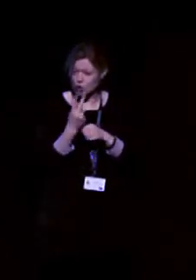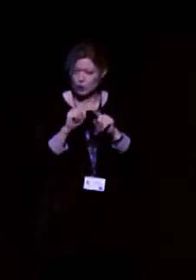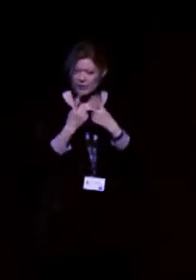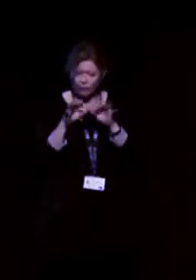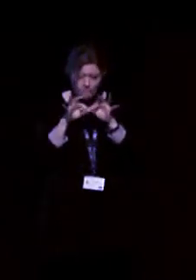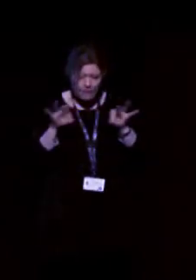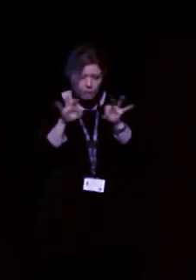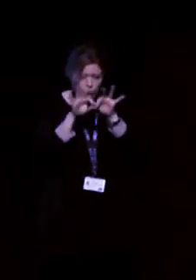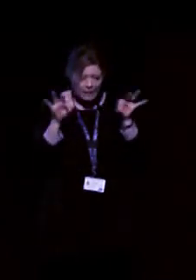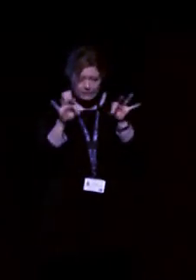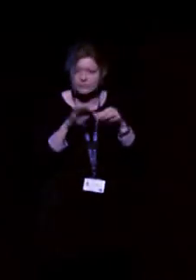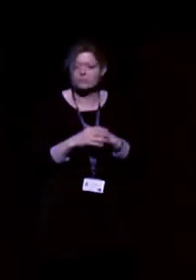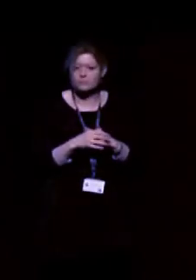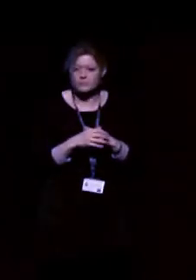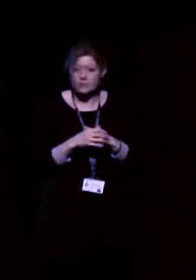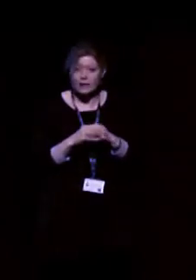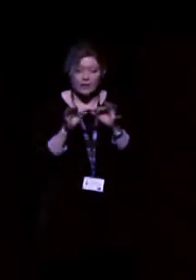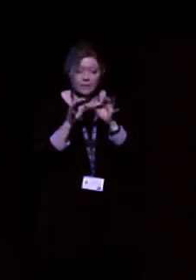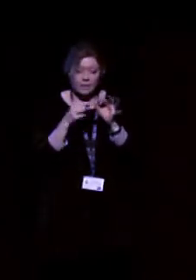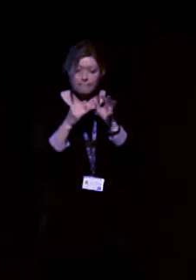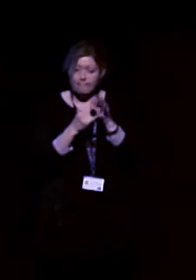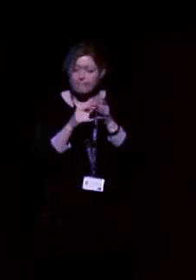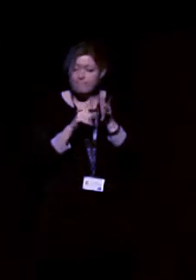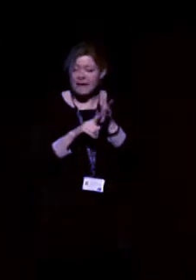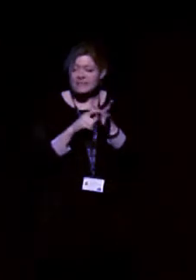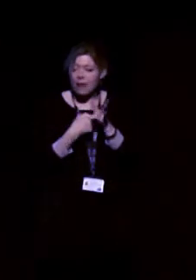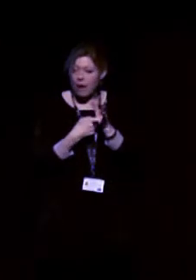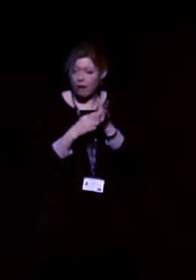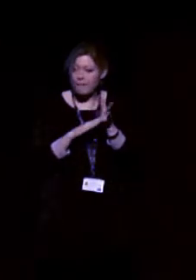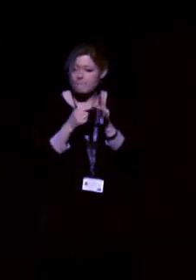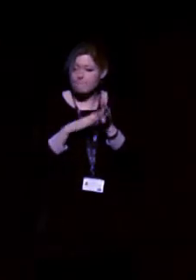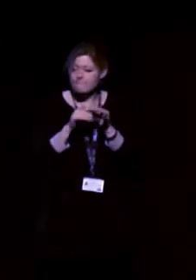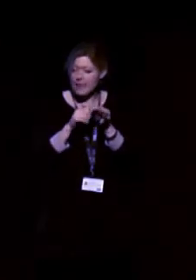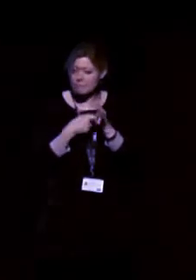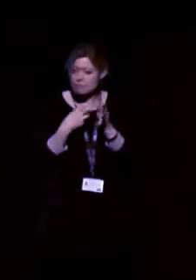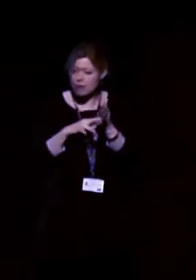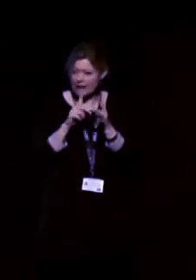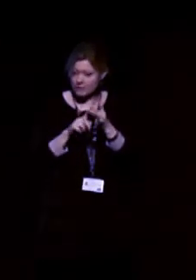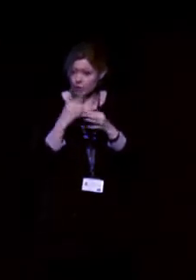membranes. Now, sitting on the basilar membrane are...